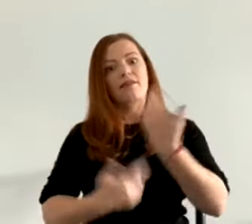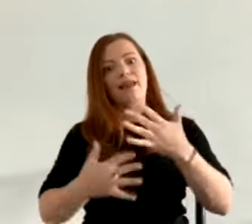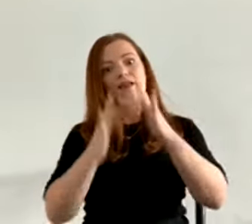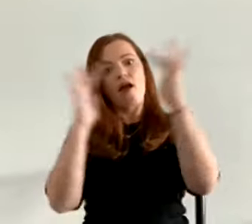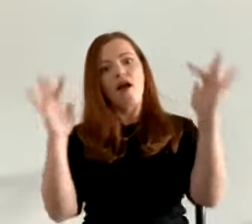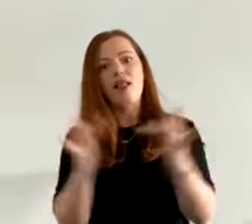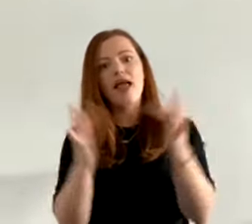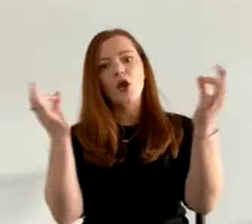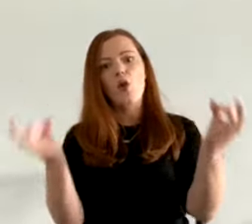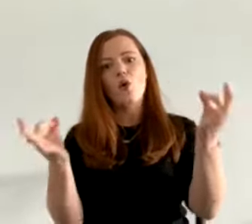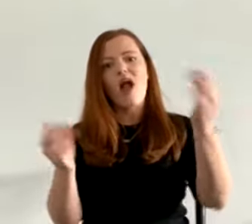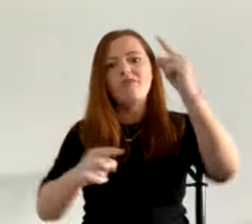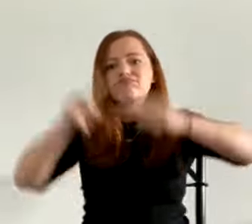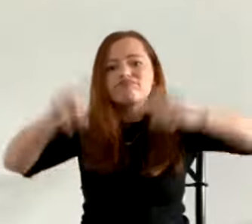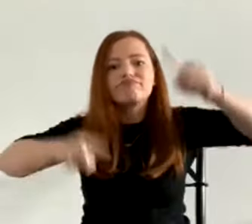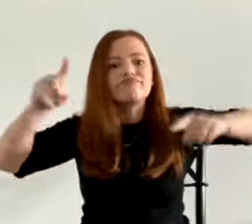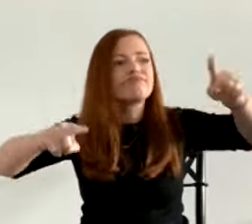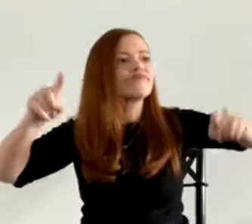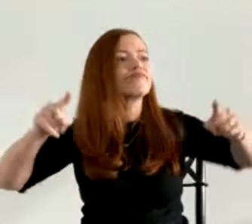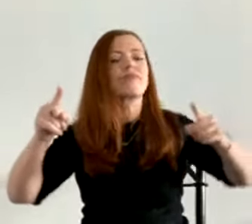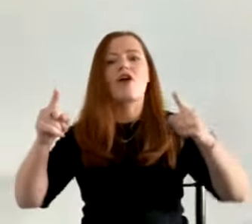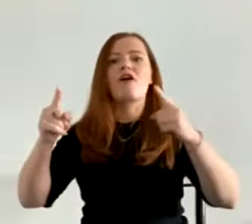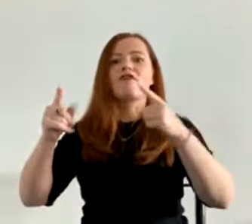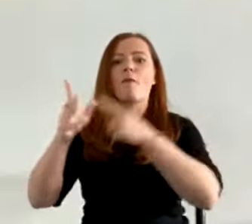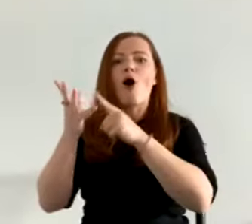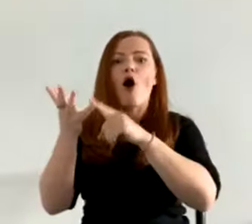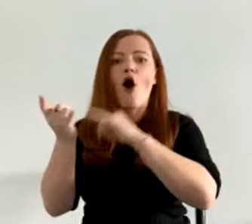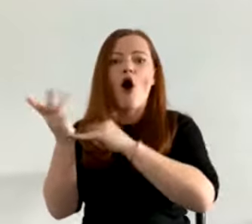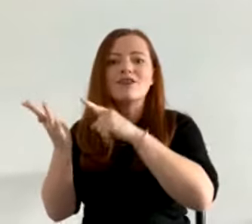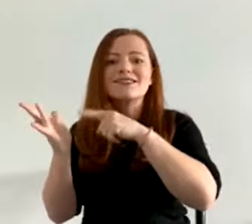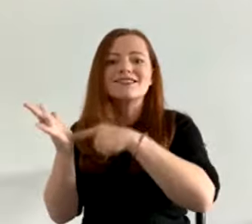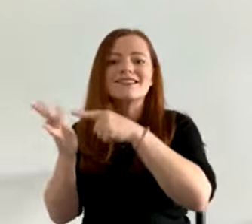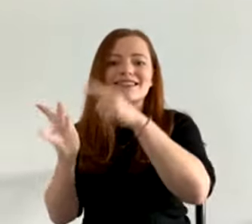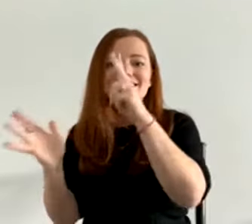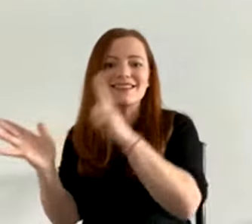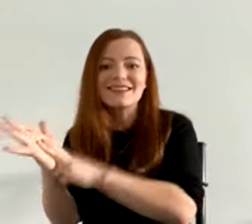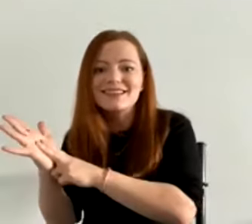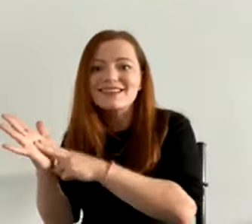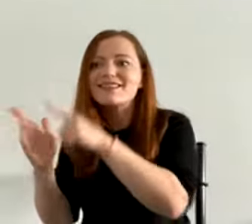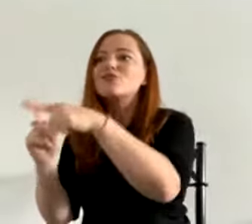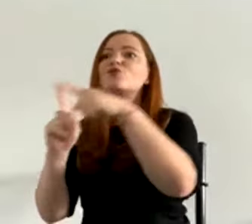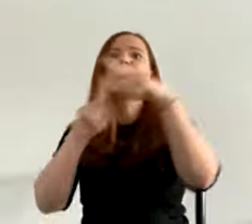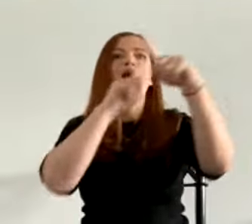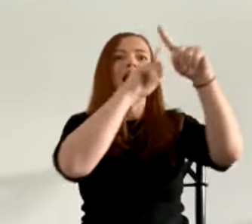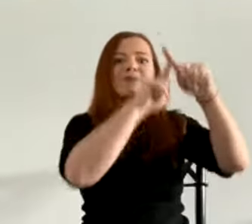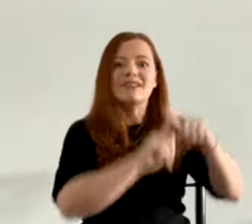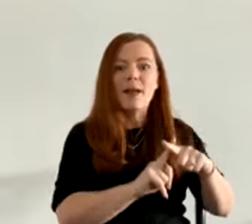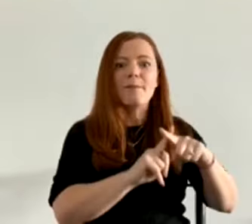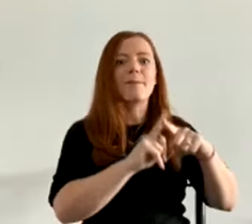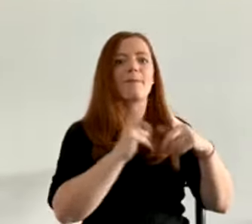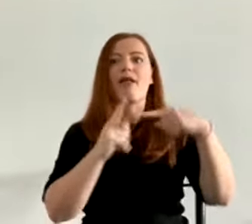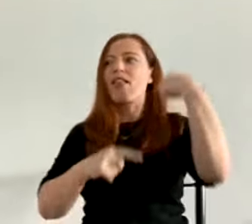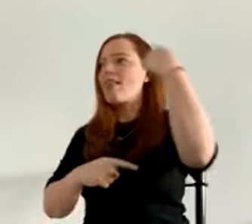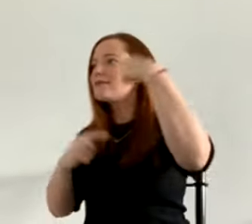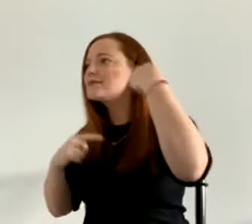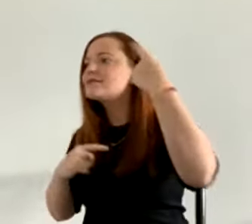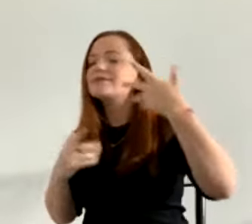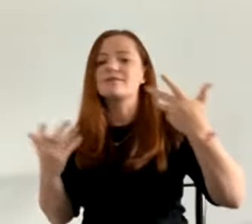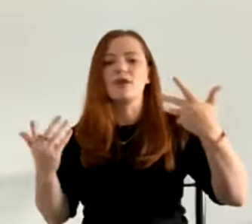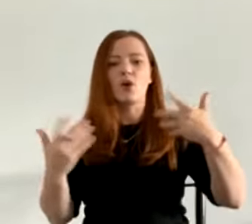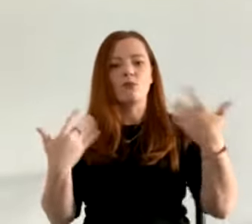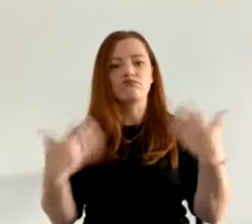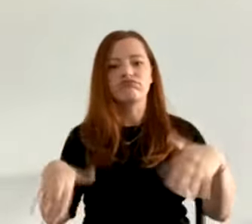various studios from Austin to Amsterdam to London. And it's been fantastic to reconnect